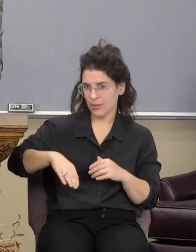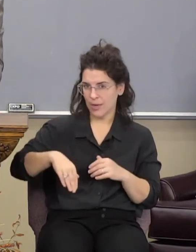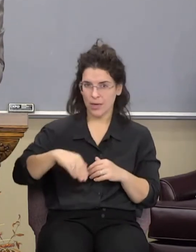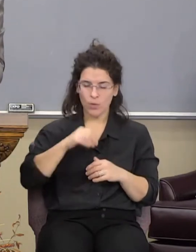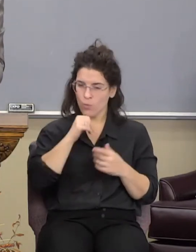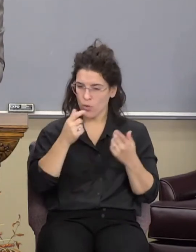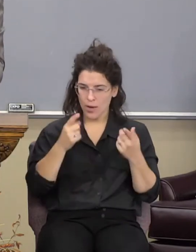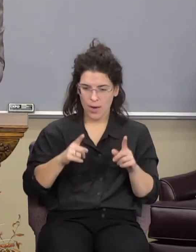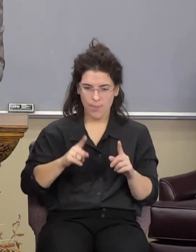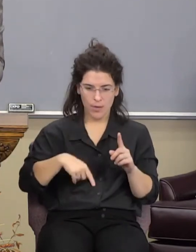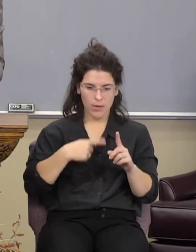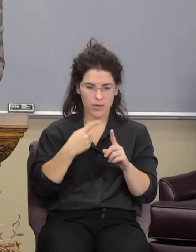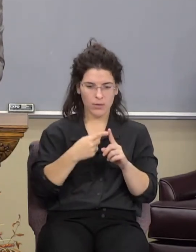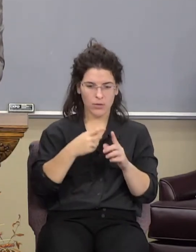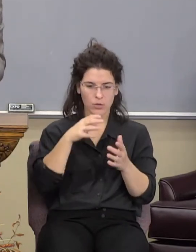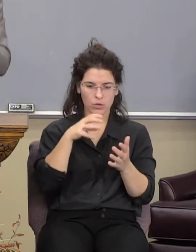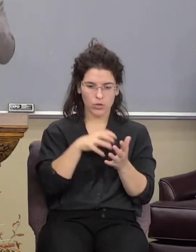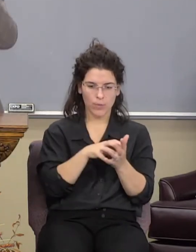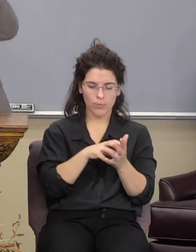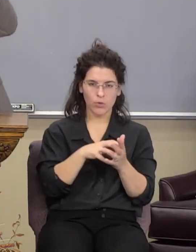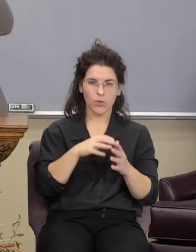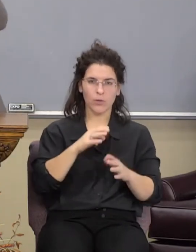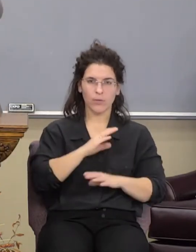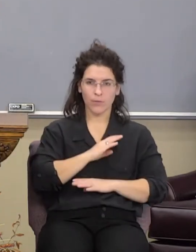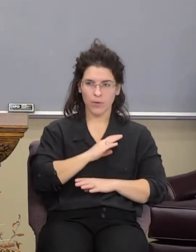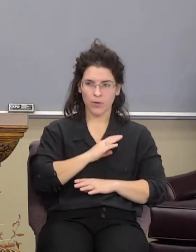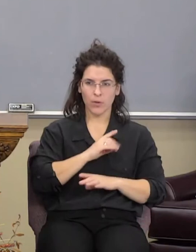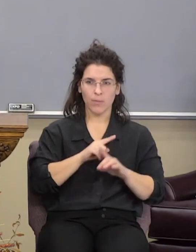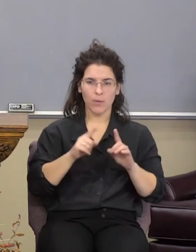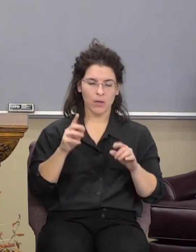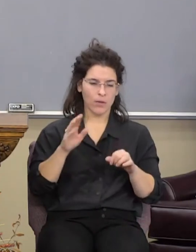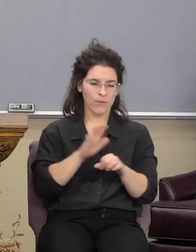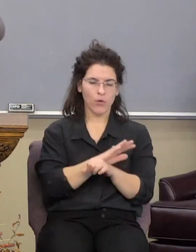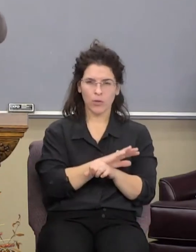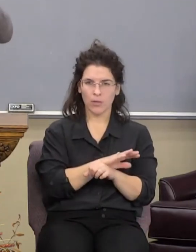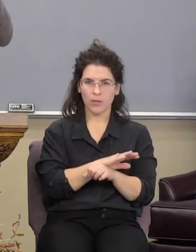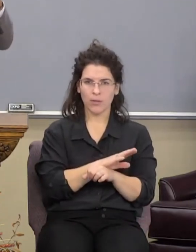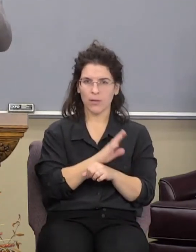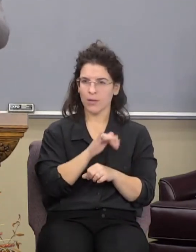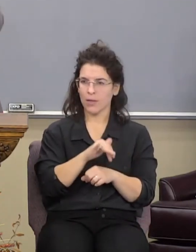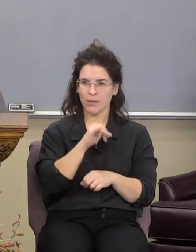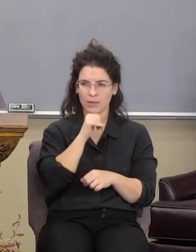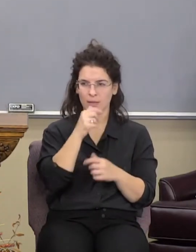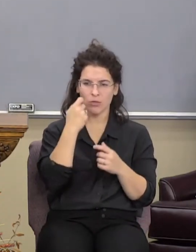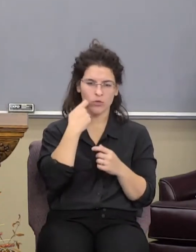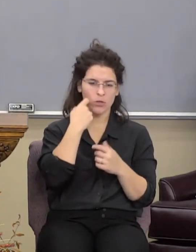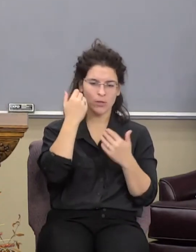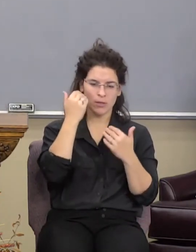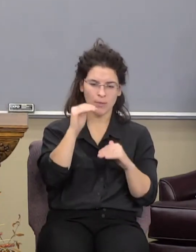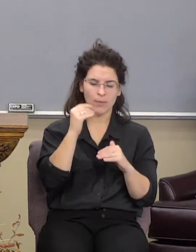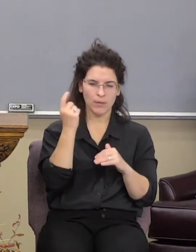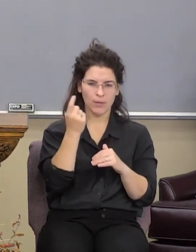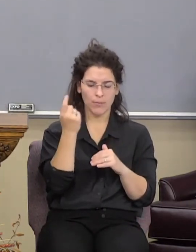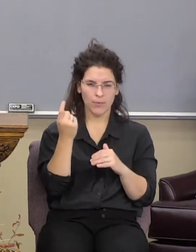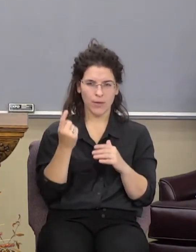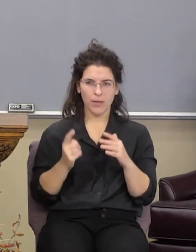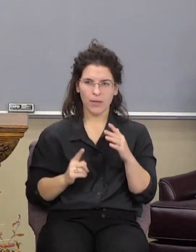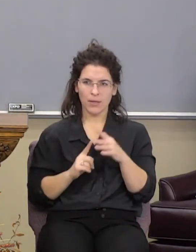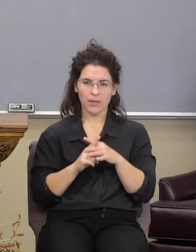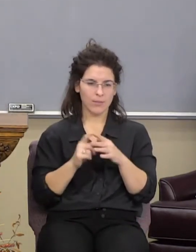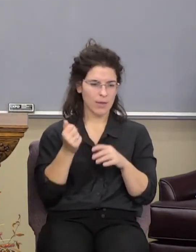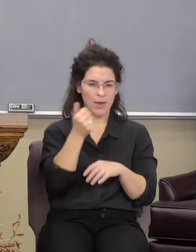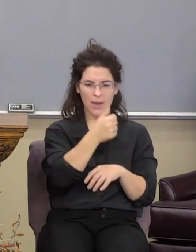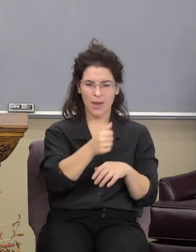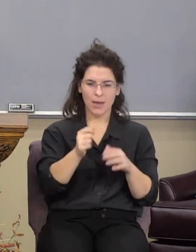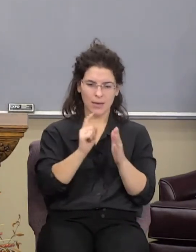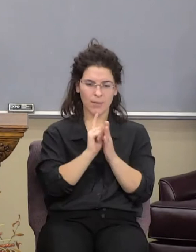happen until this chapter is fulfilled. But the fullness, that isn't just limited to something existent at any moment in